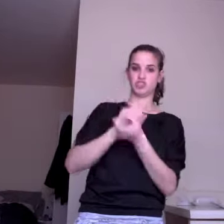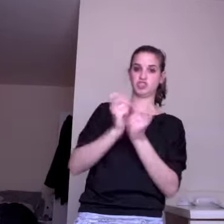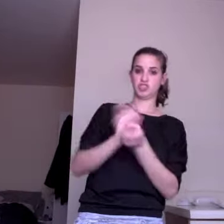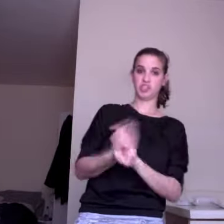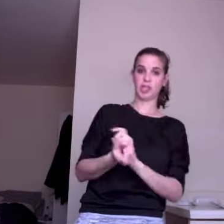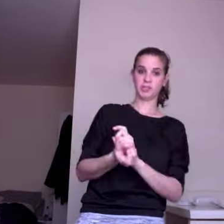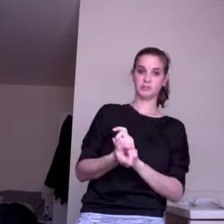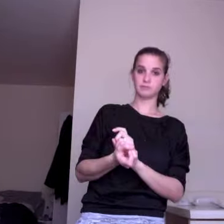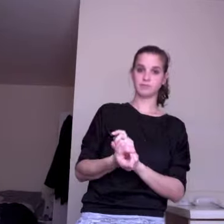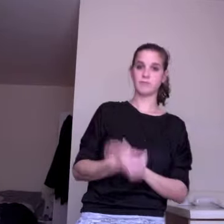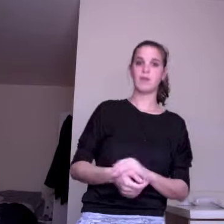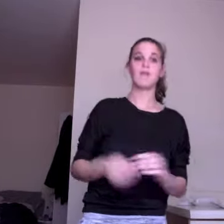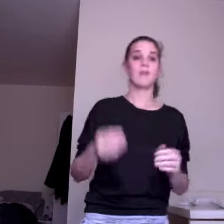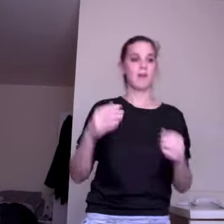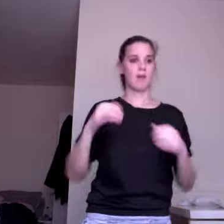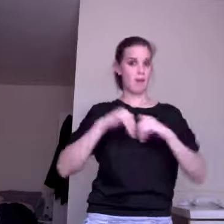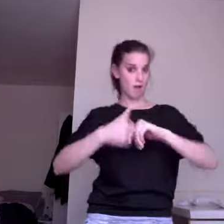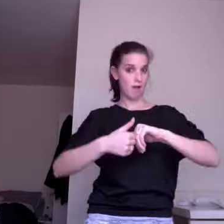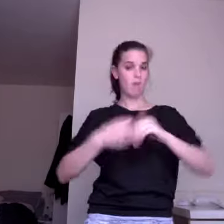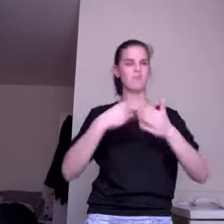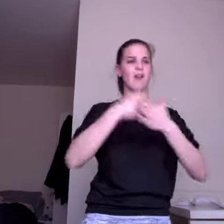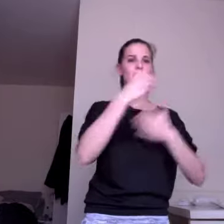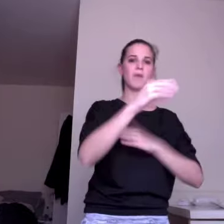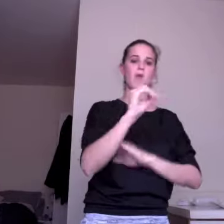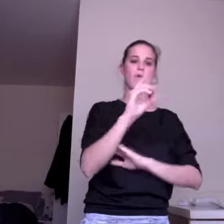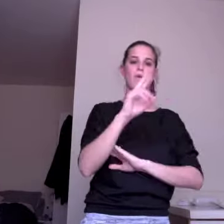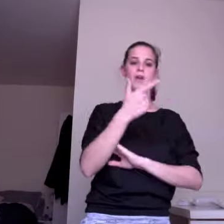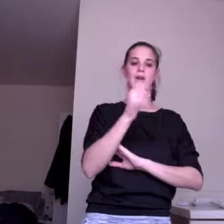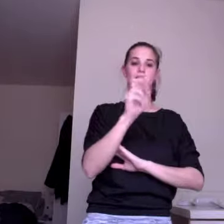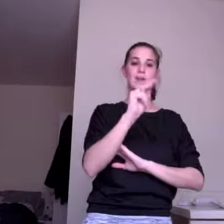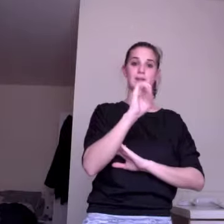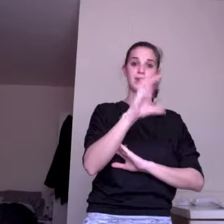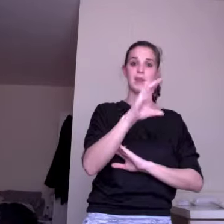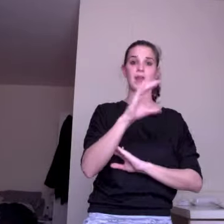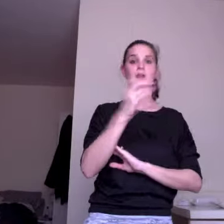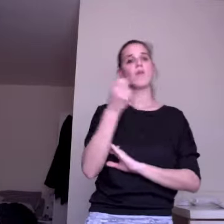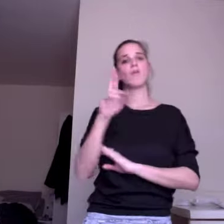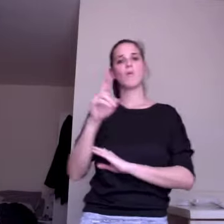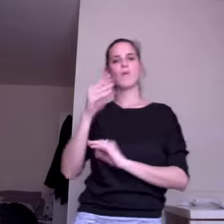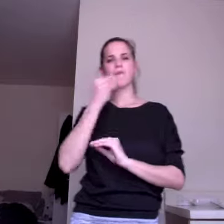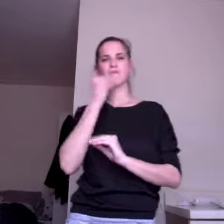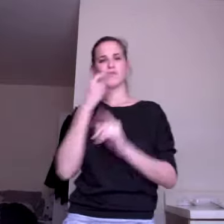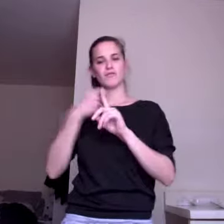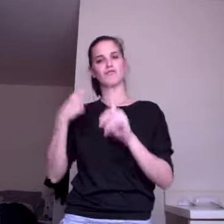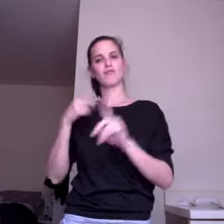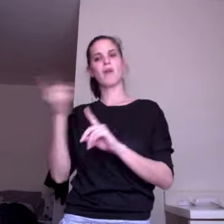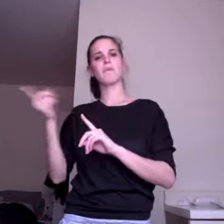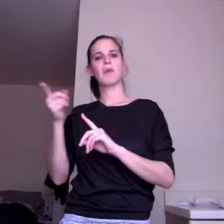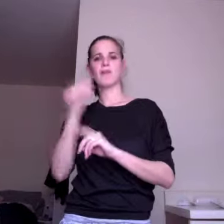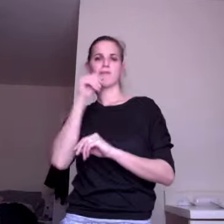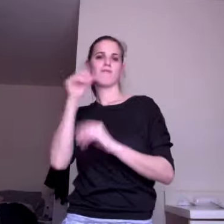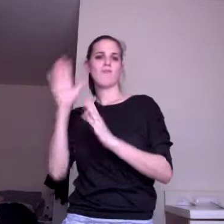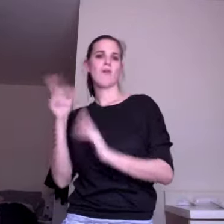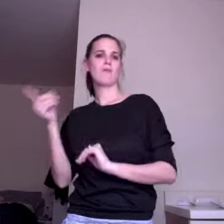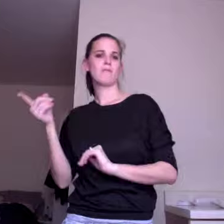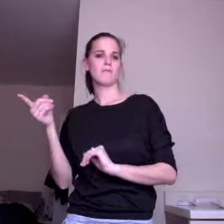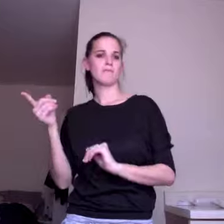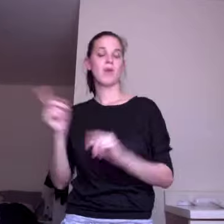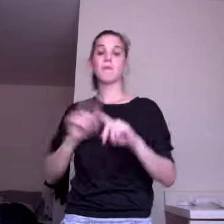life. Some people say organic or local food is more expensive, but is it really? With all these things I've been learning about the food system, it